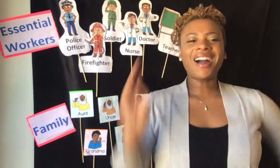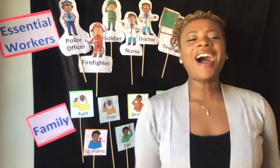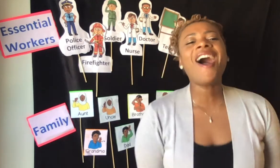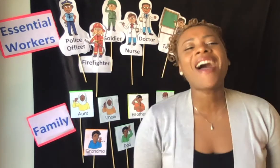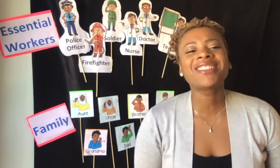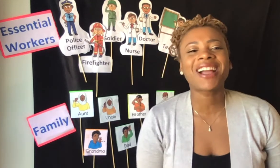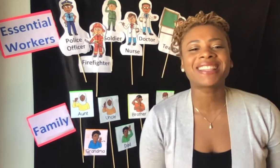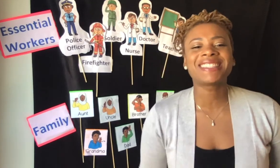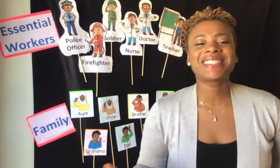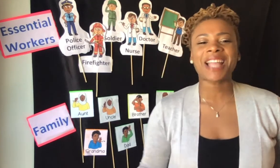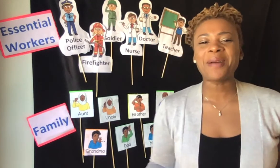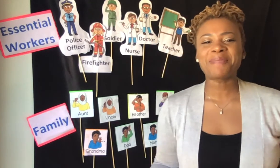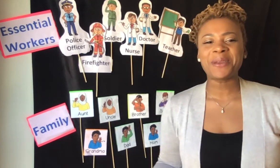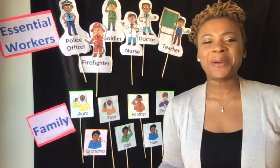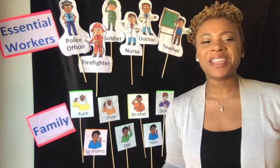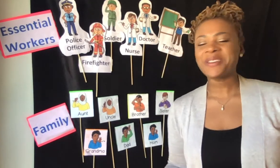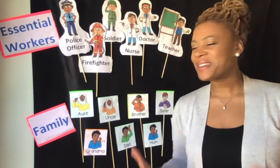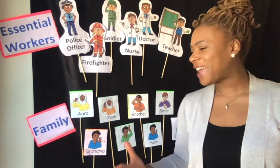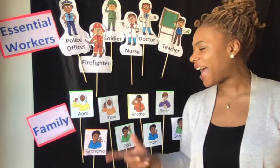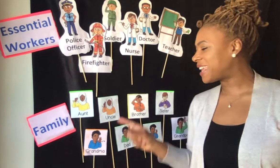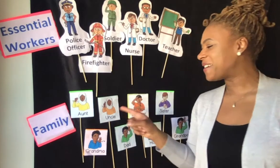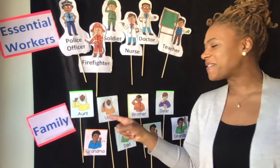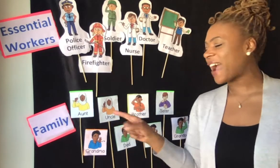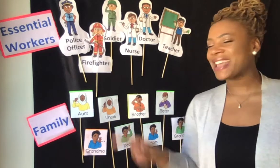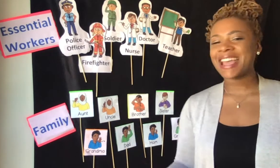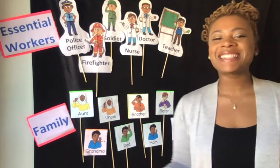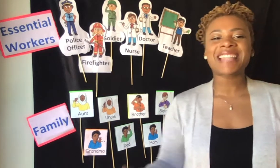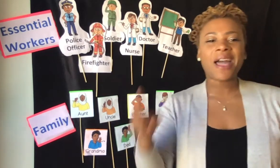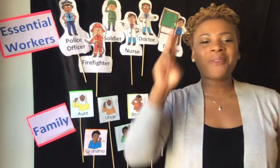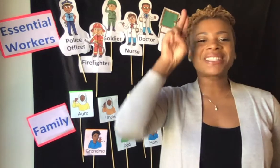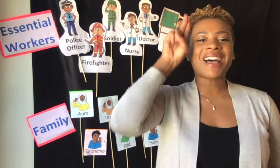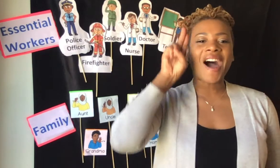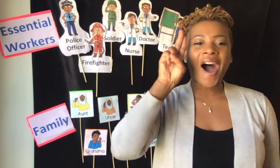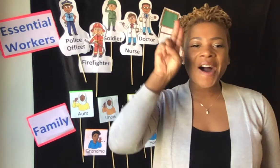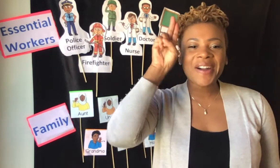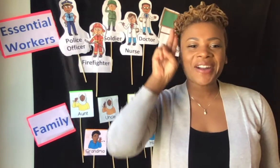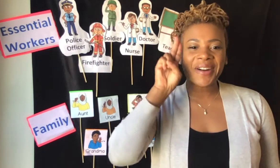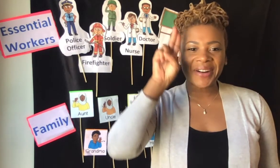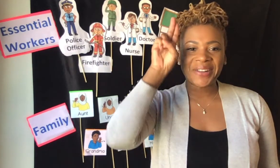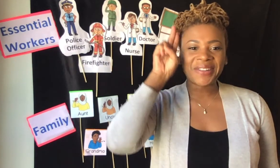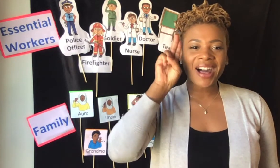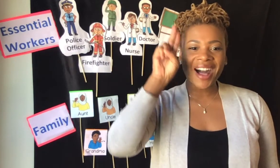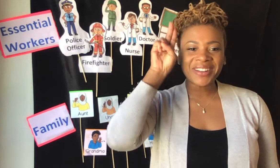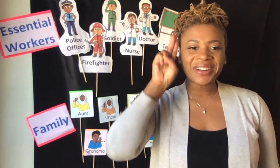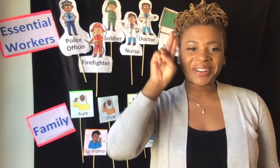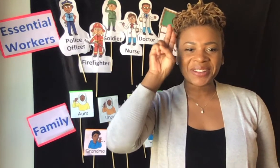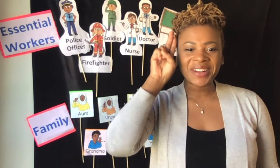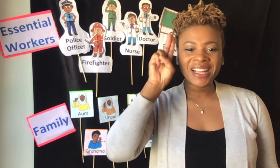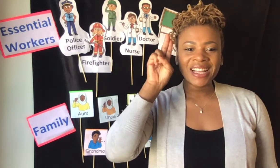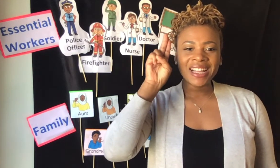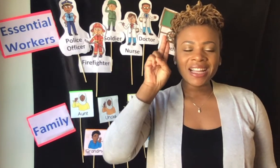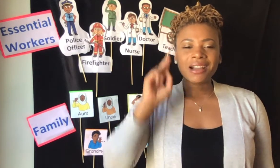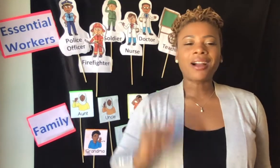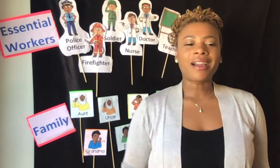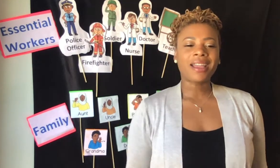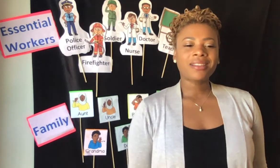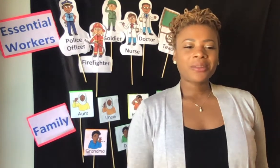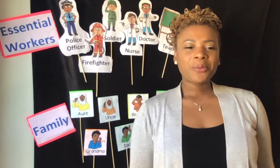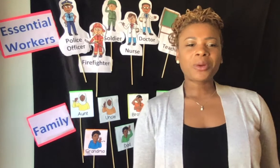Oh, I tried to stump you and you got it. You're right. That sign was uncle. Uncle. All right. What about